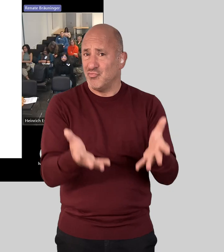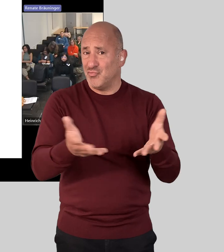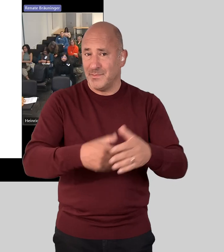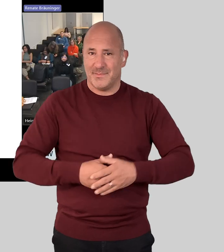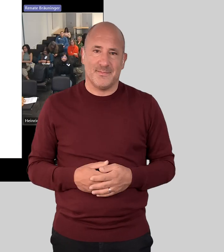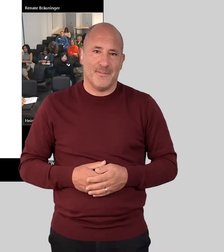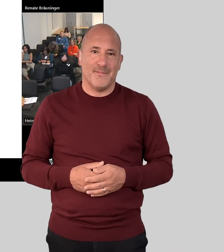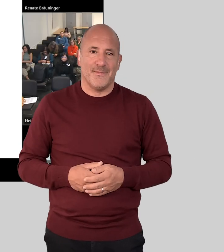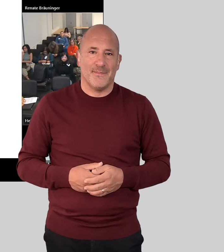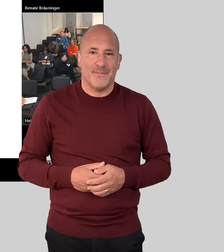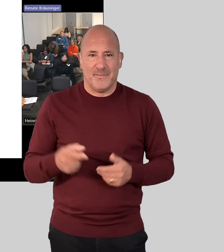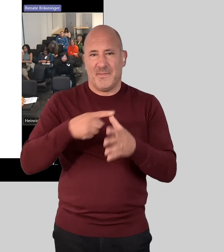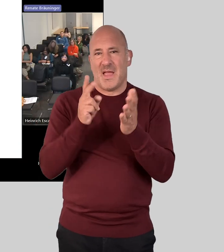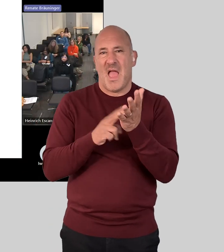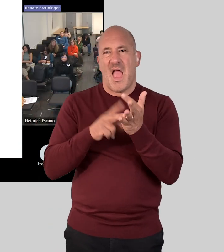and living."